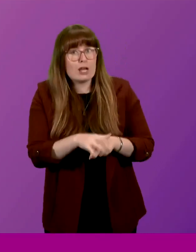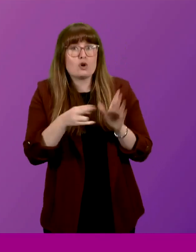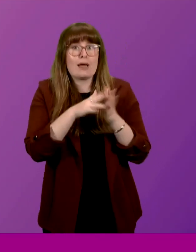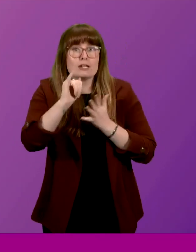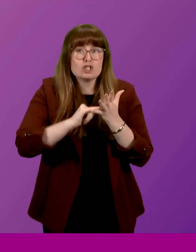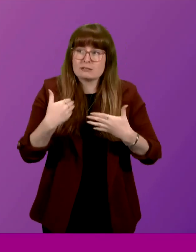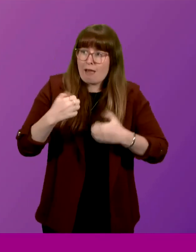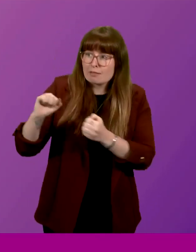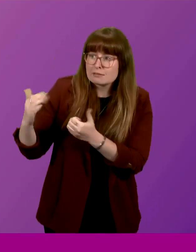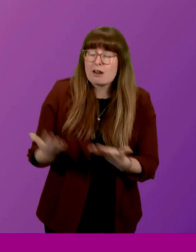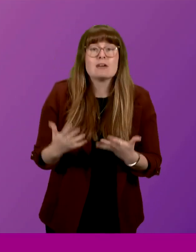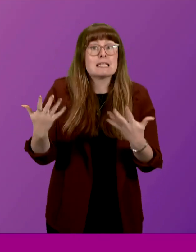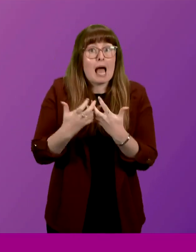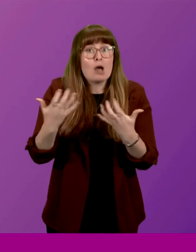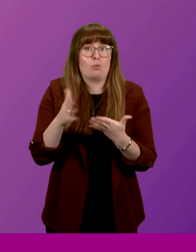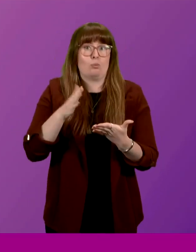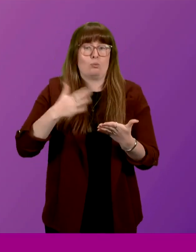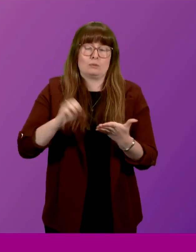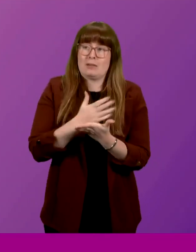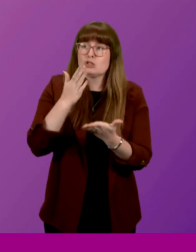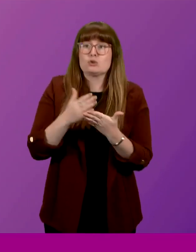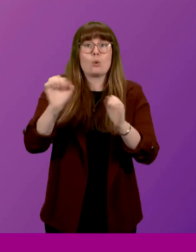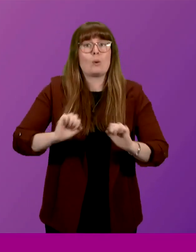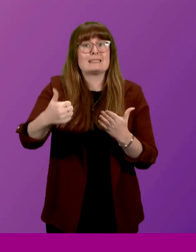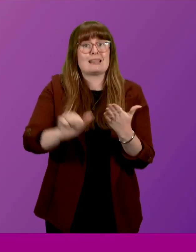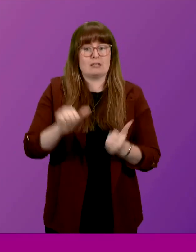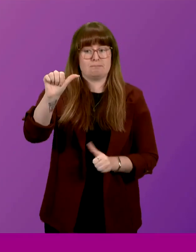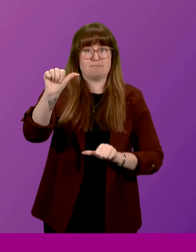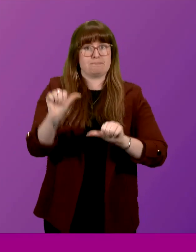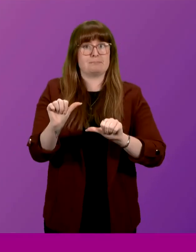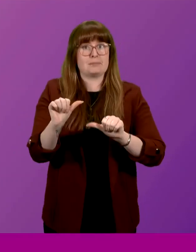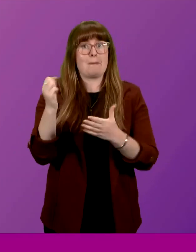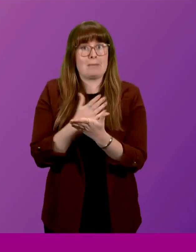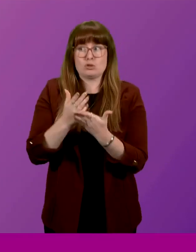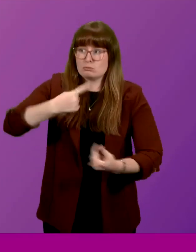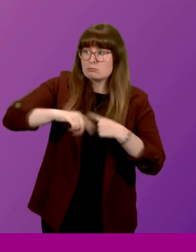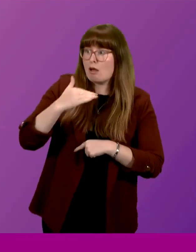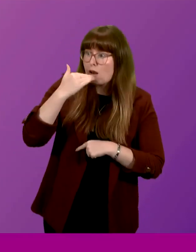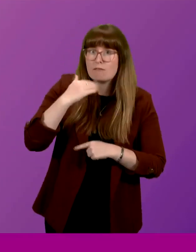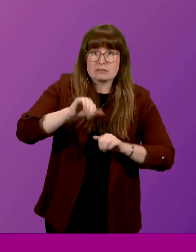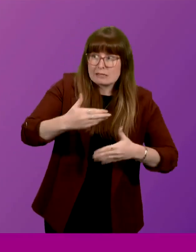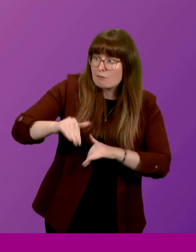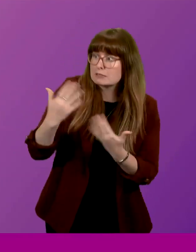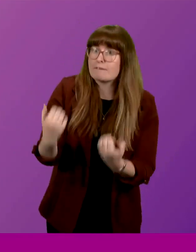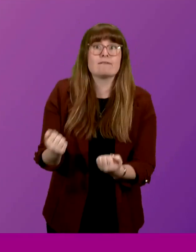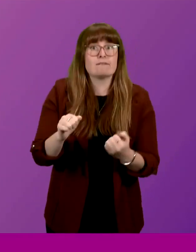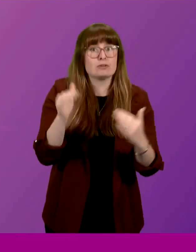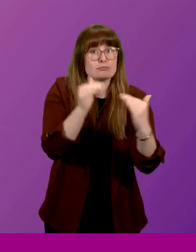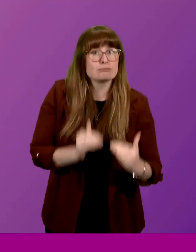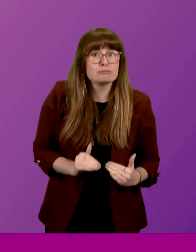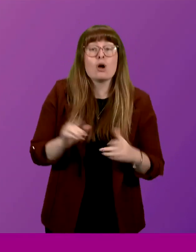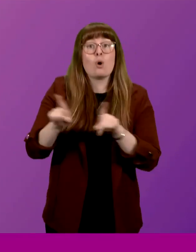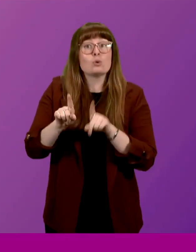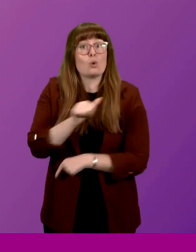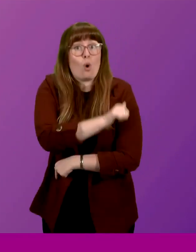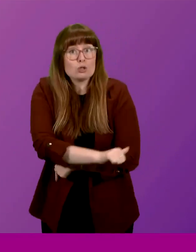the reduction in waiting lists, to ensure that we have the adequate measures in place. And of course, other interventions such as